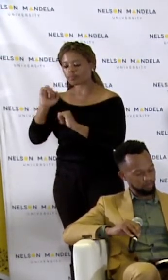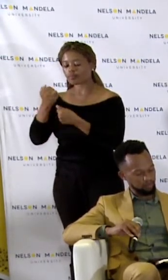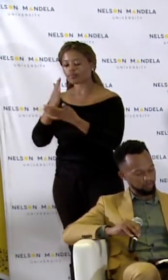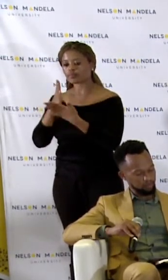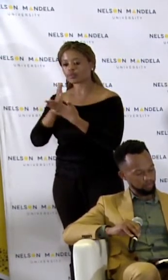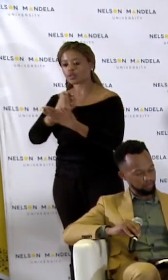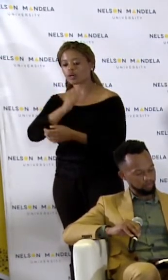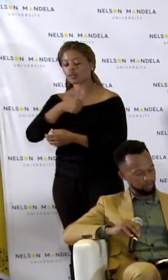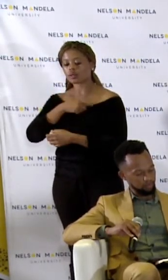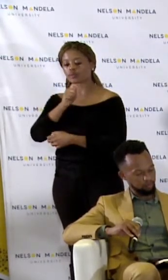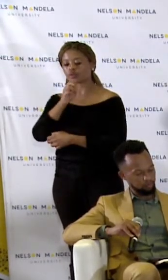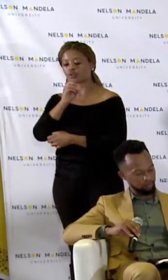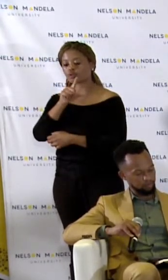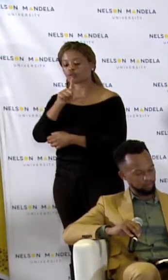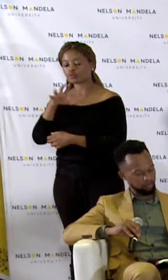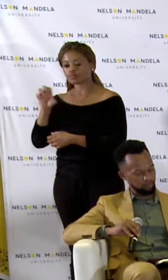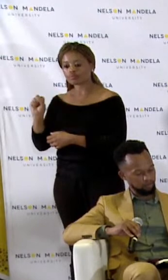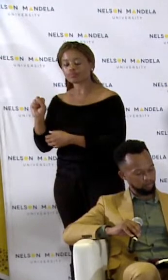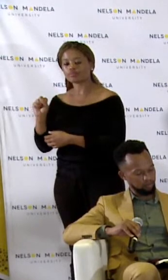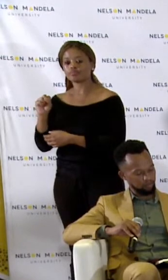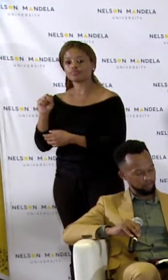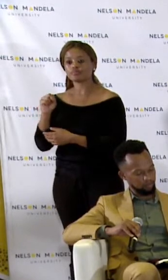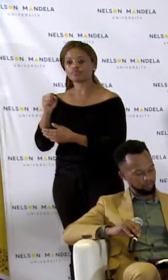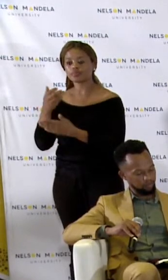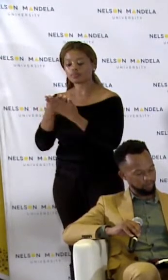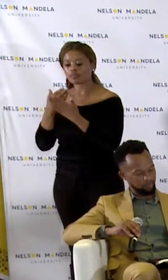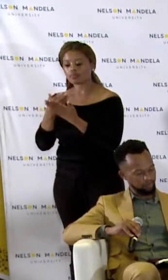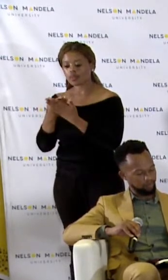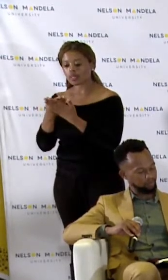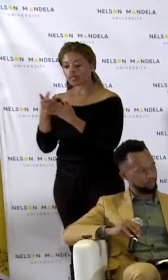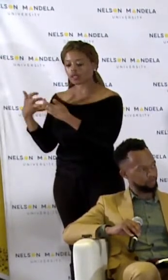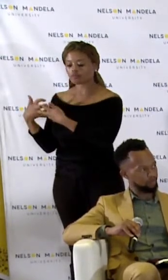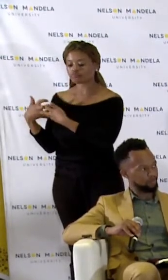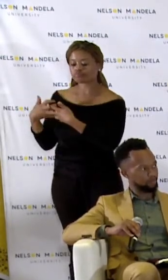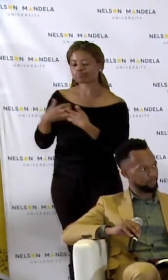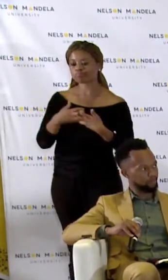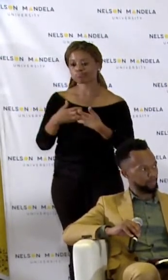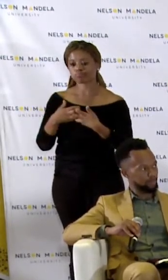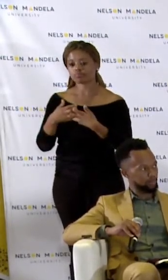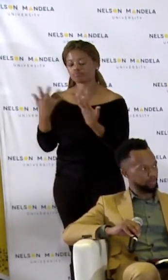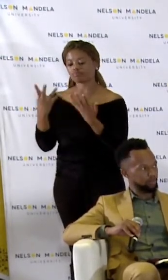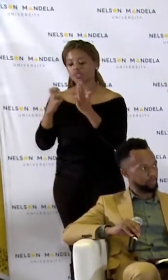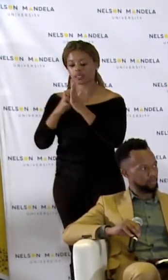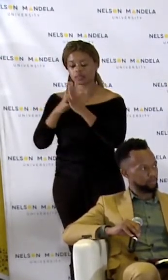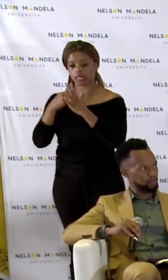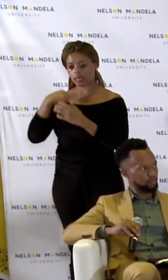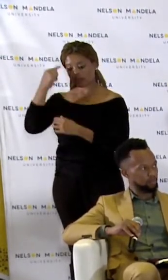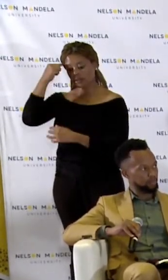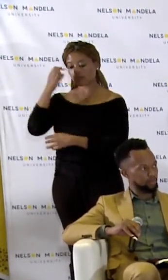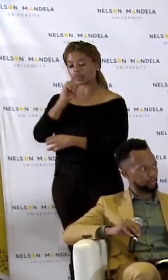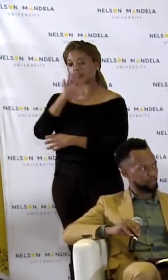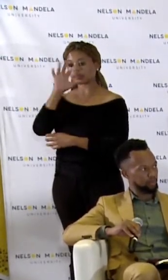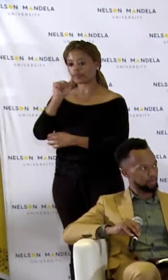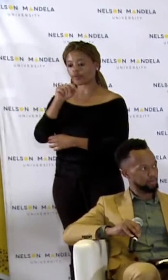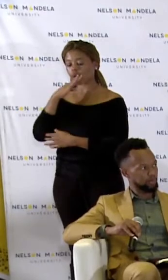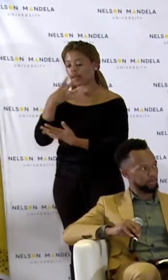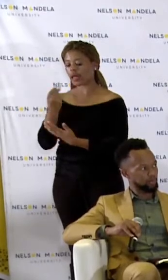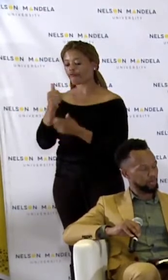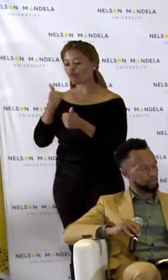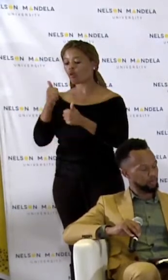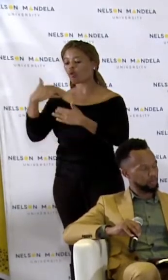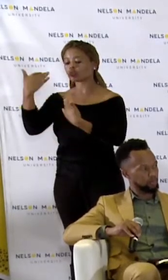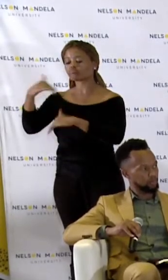our tools and our platforms are able to accommodate those. So I'll give you an example, and I think South Africa has a very good